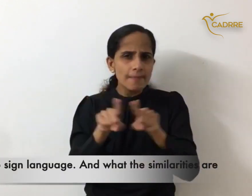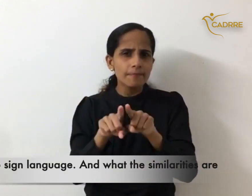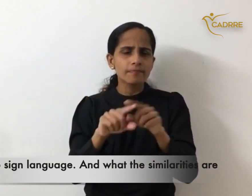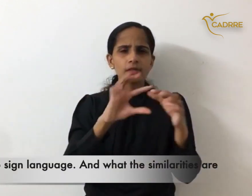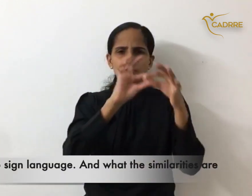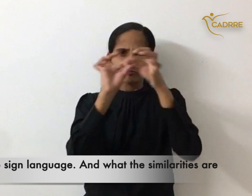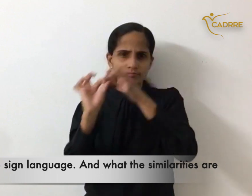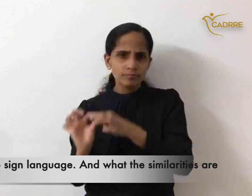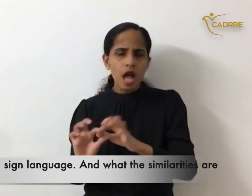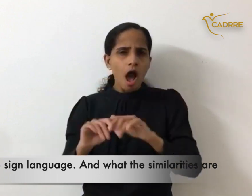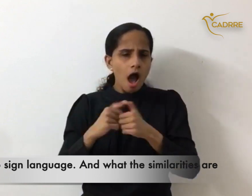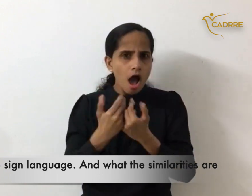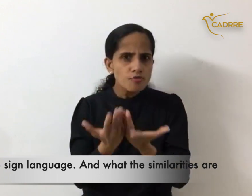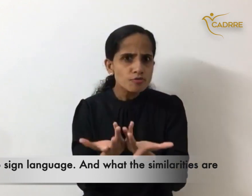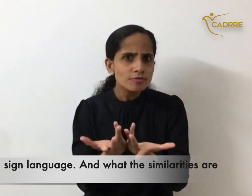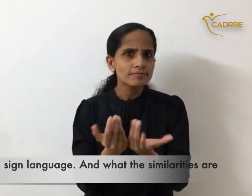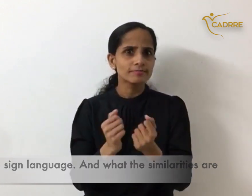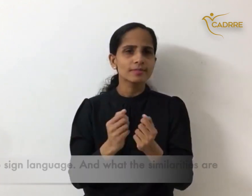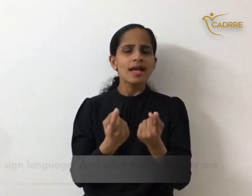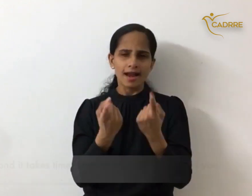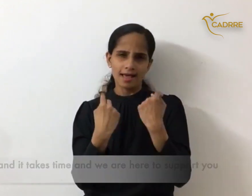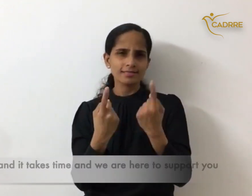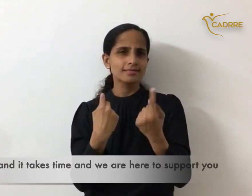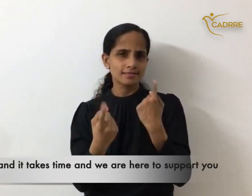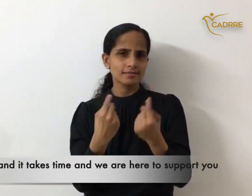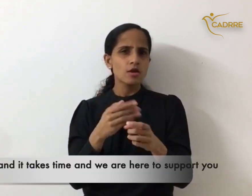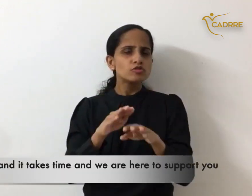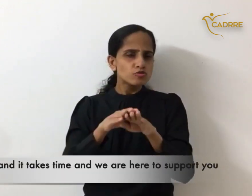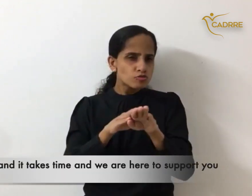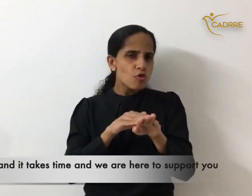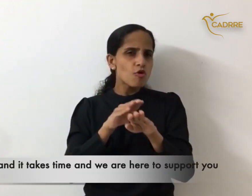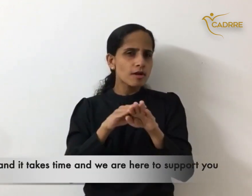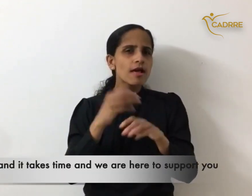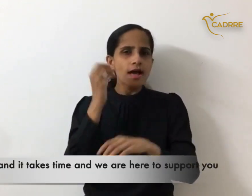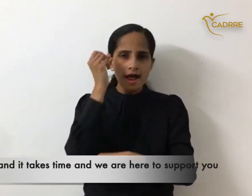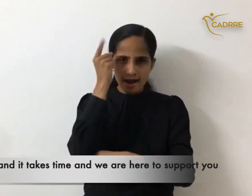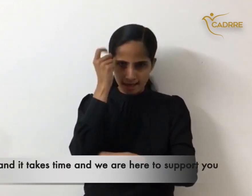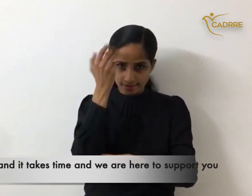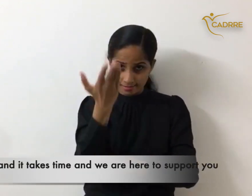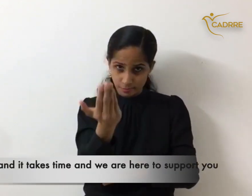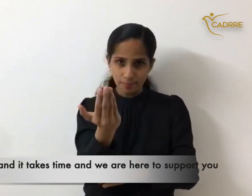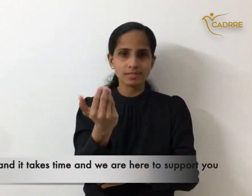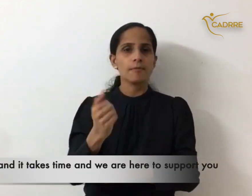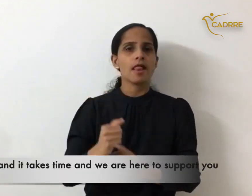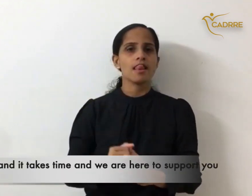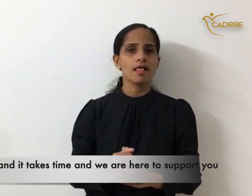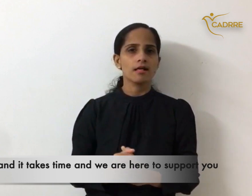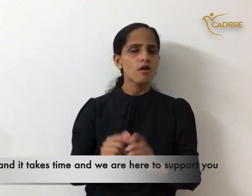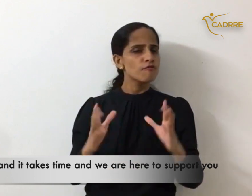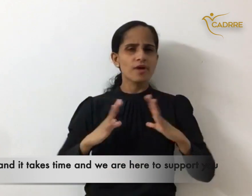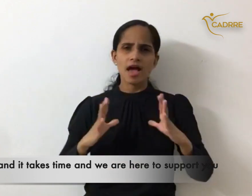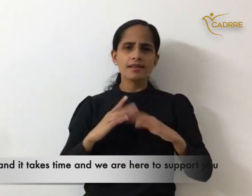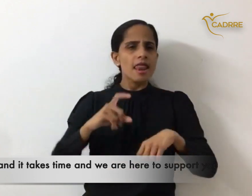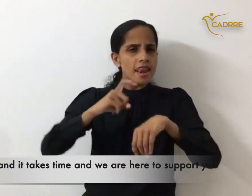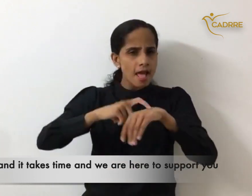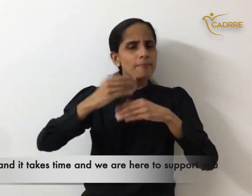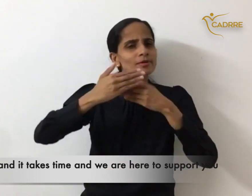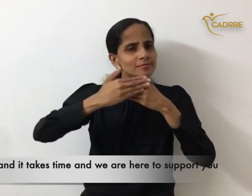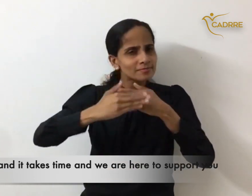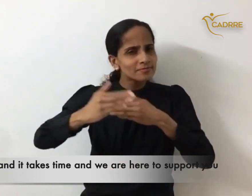language and what the similarities are. Yes, we understand it takes time, and we are here to